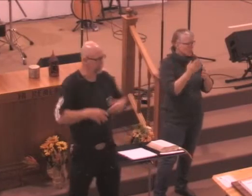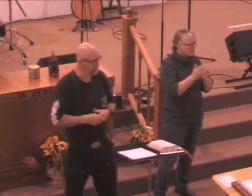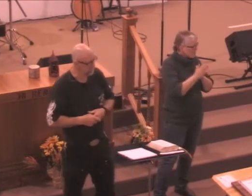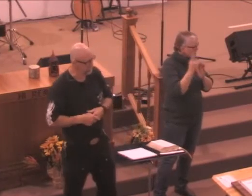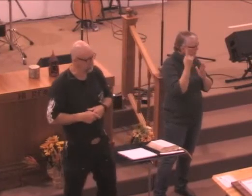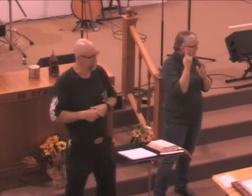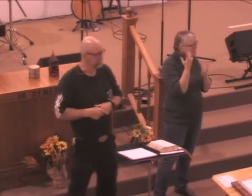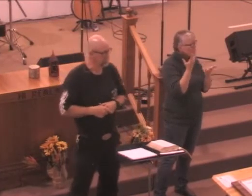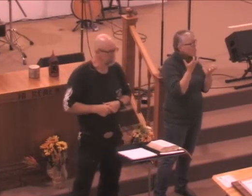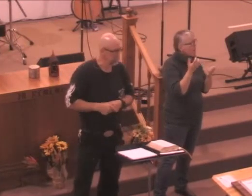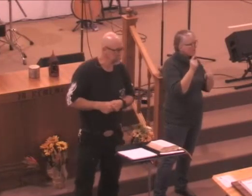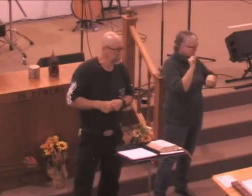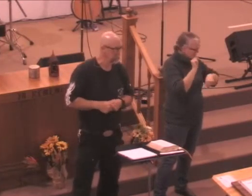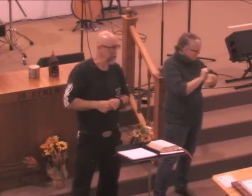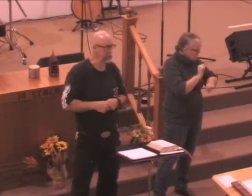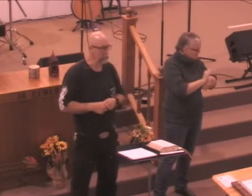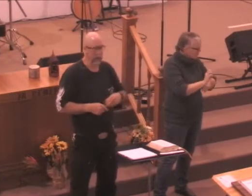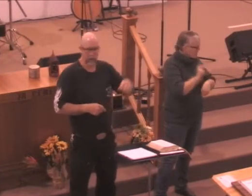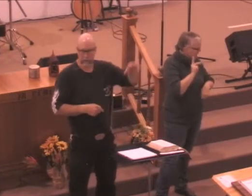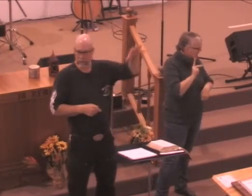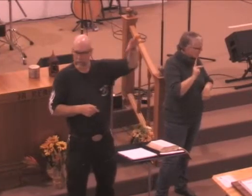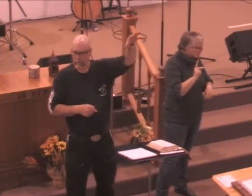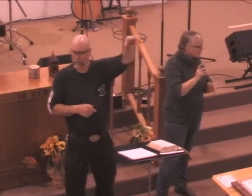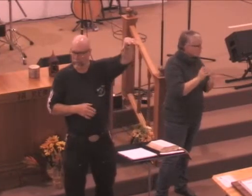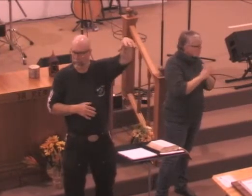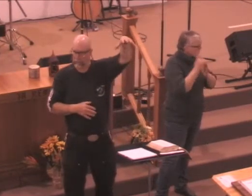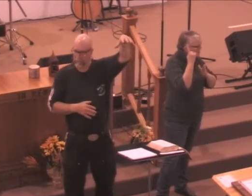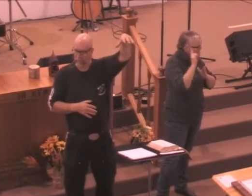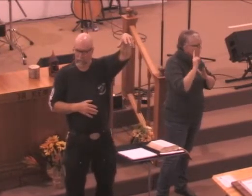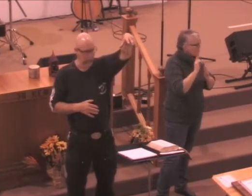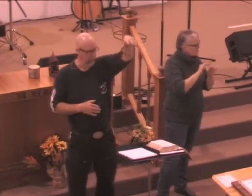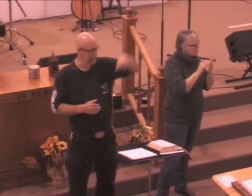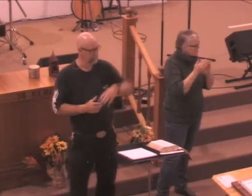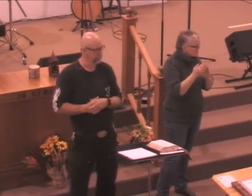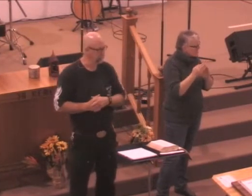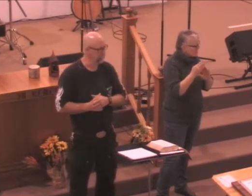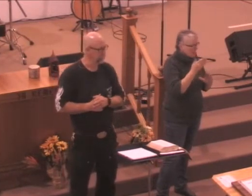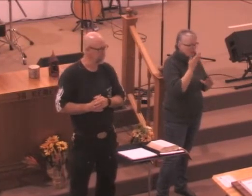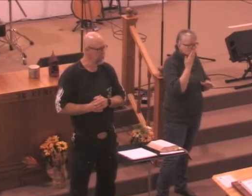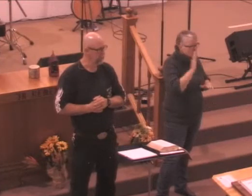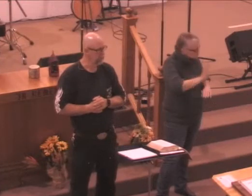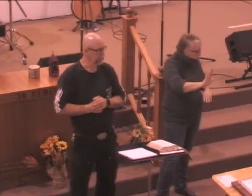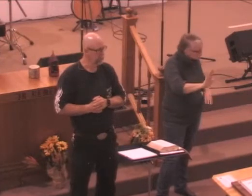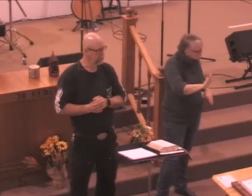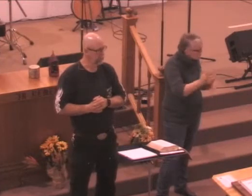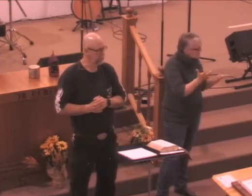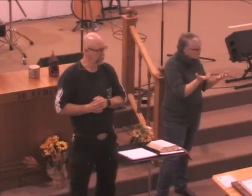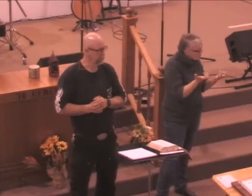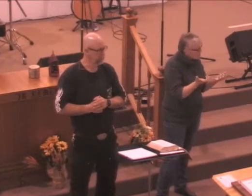back. Their main prayer is that they're going to build that temple again.